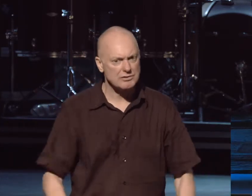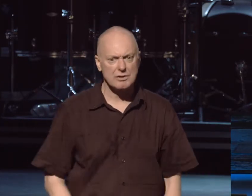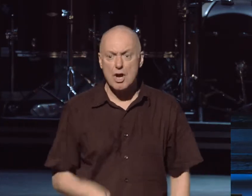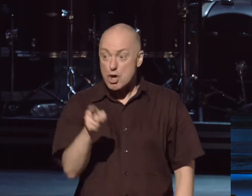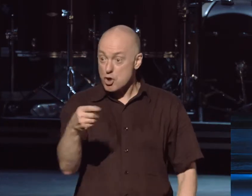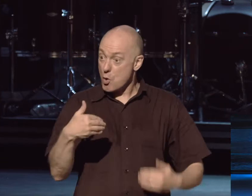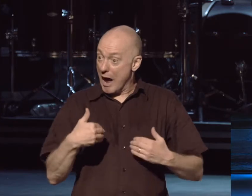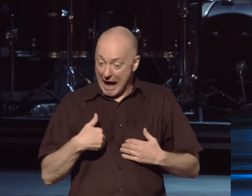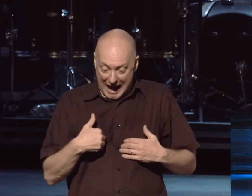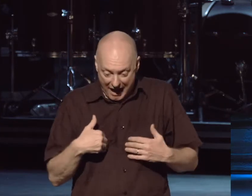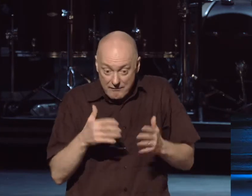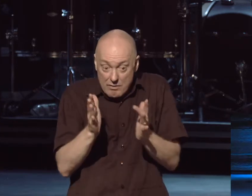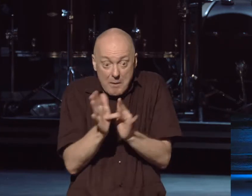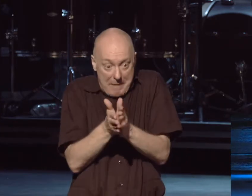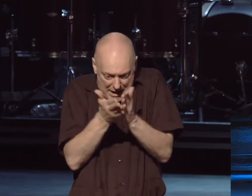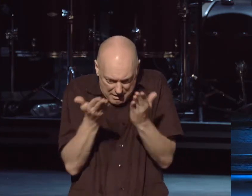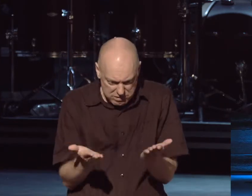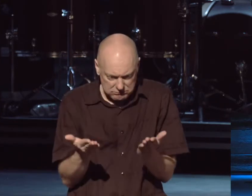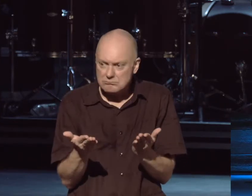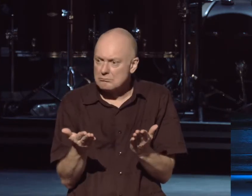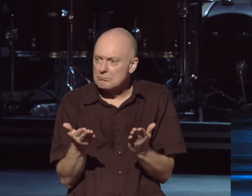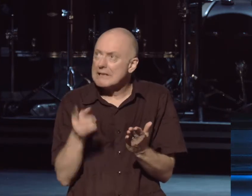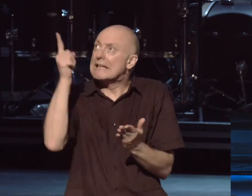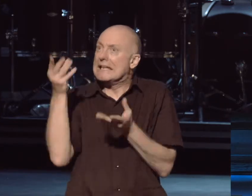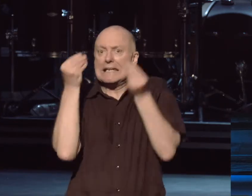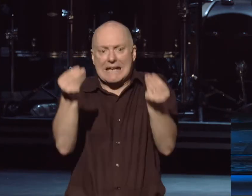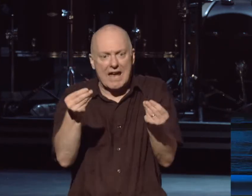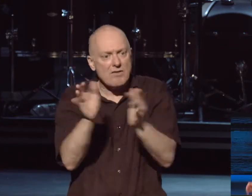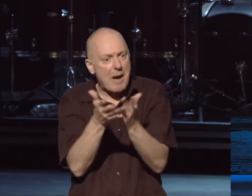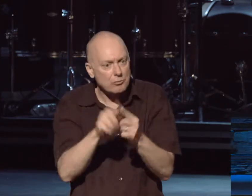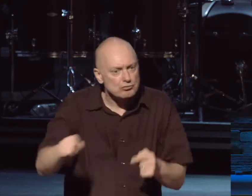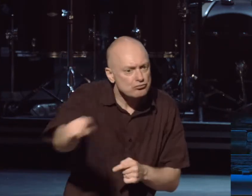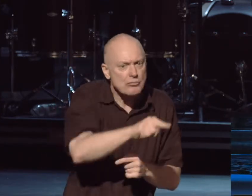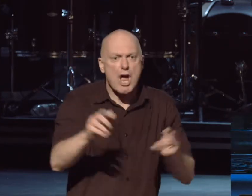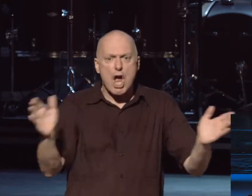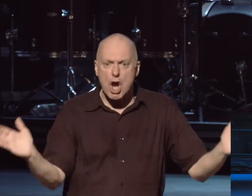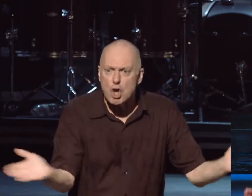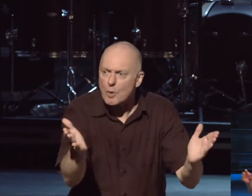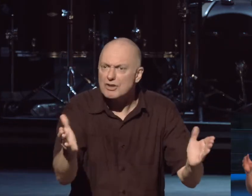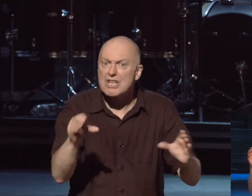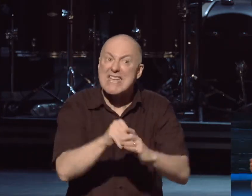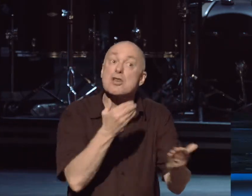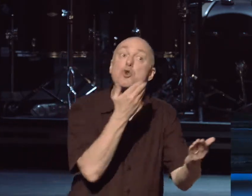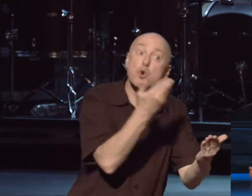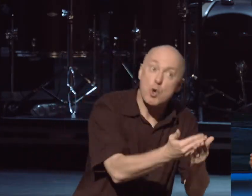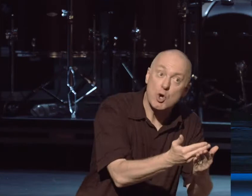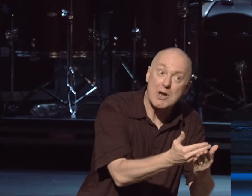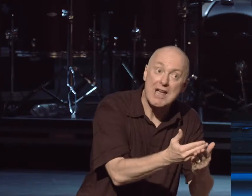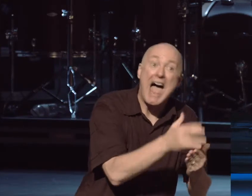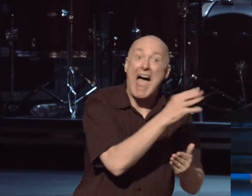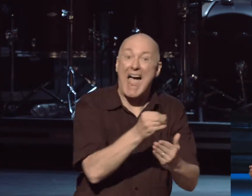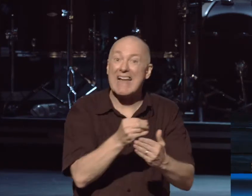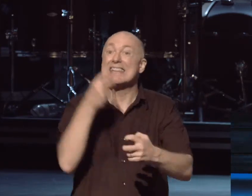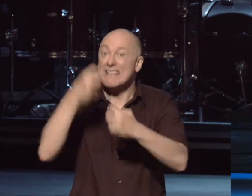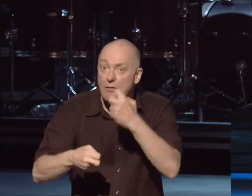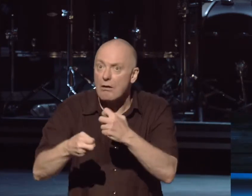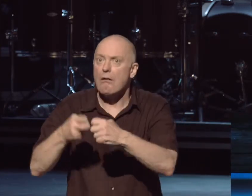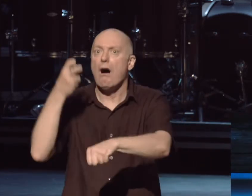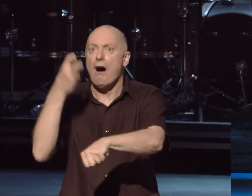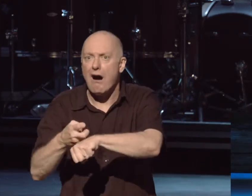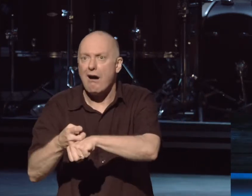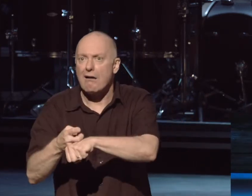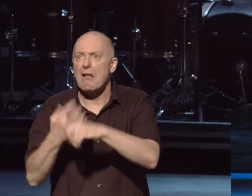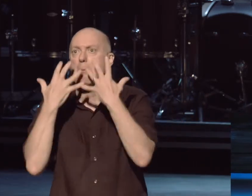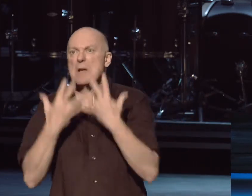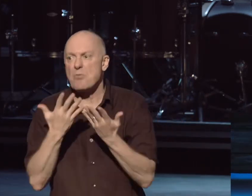that you hold in your hands the written word of God that he has given to us to encourage us both in the good and the difficult and the hard and